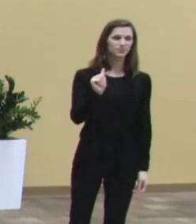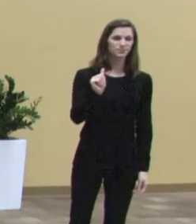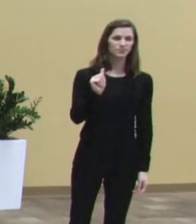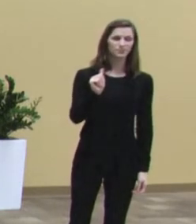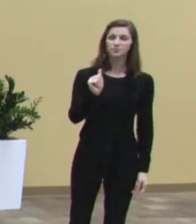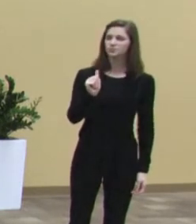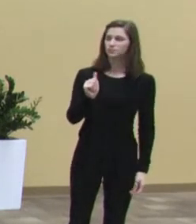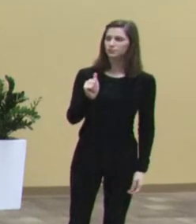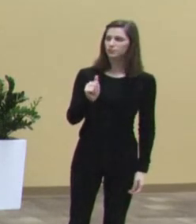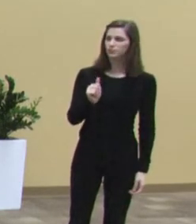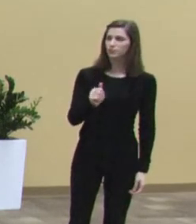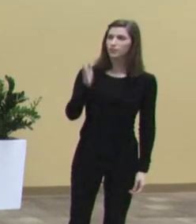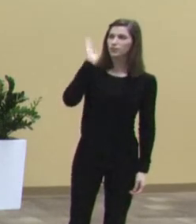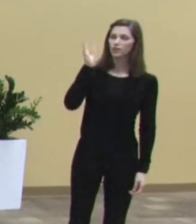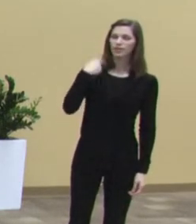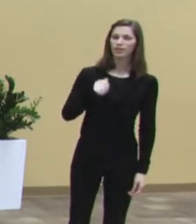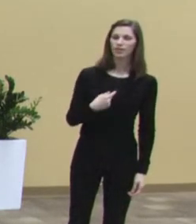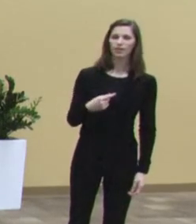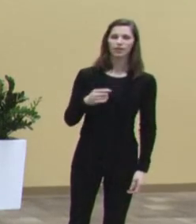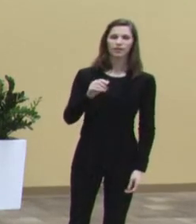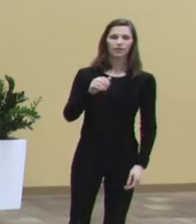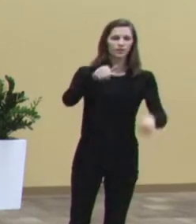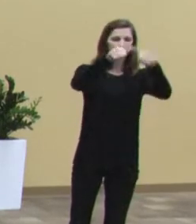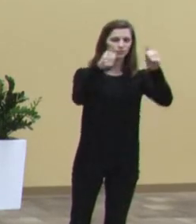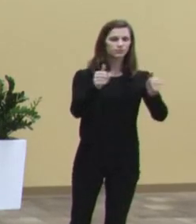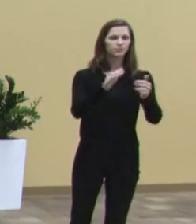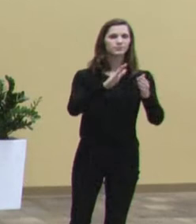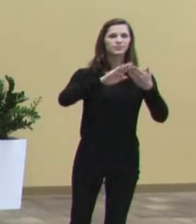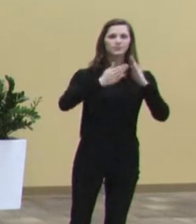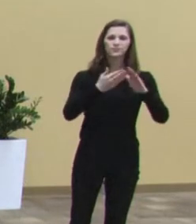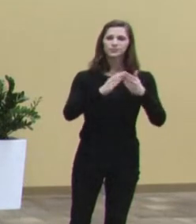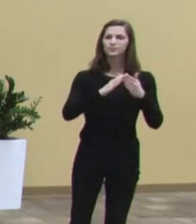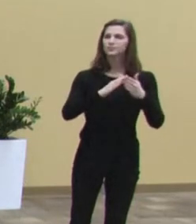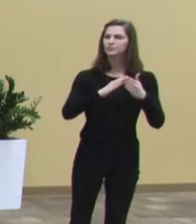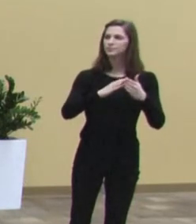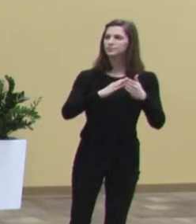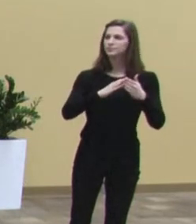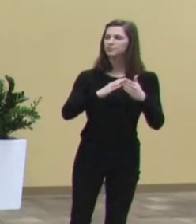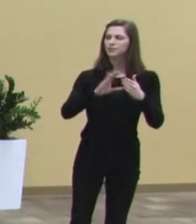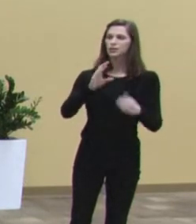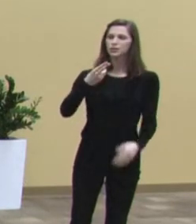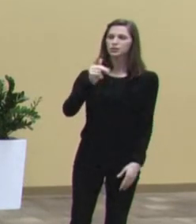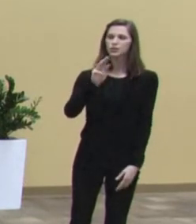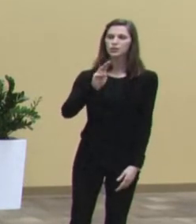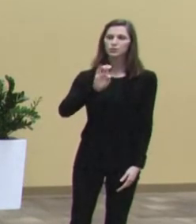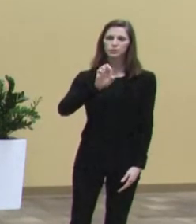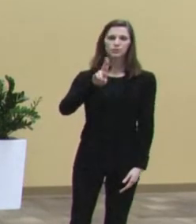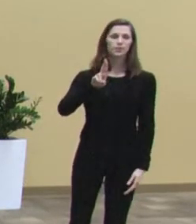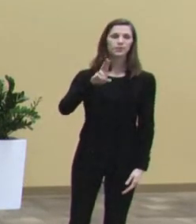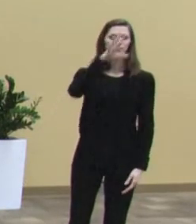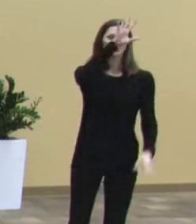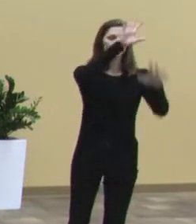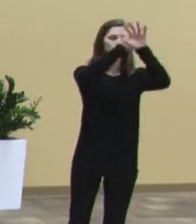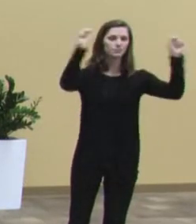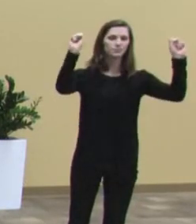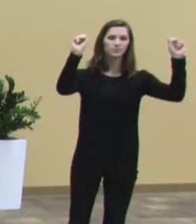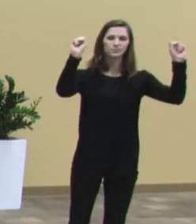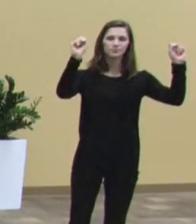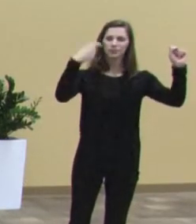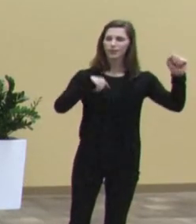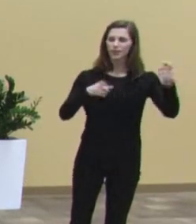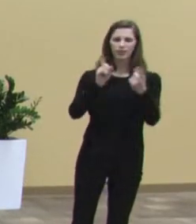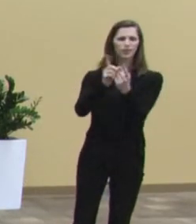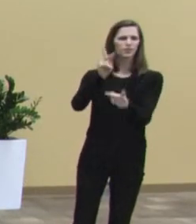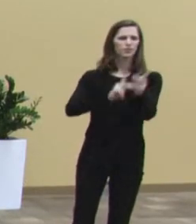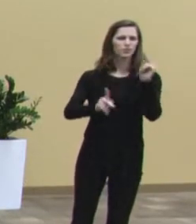City Chamber president, Joseph asked me to be his guest speaker. And I tell you, when I met the people in